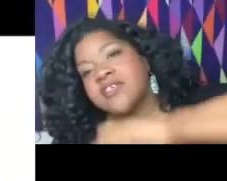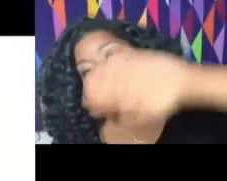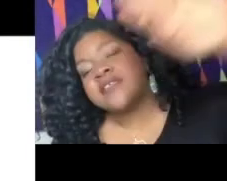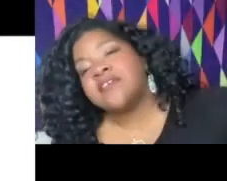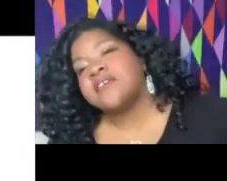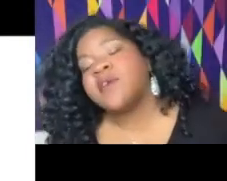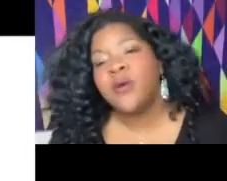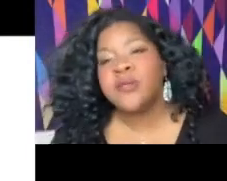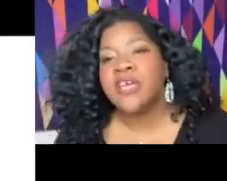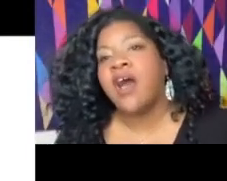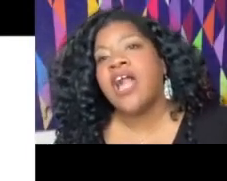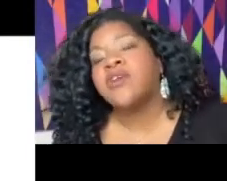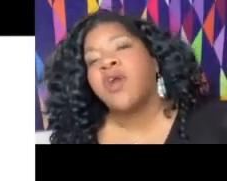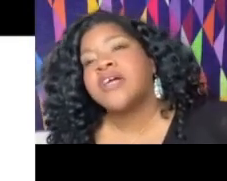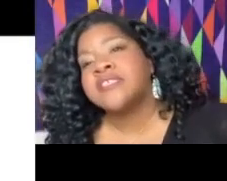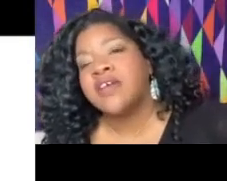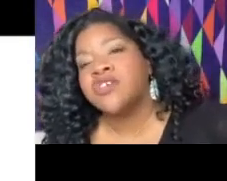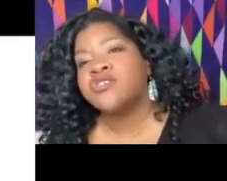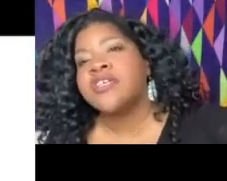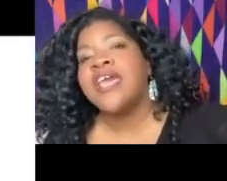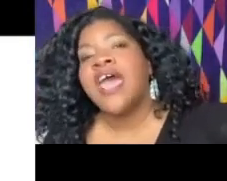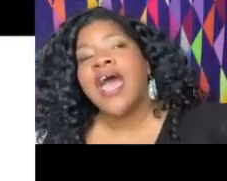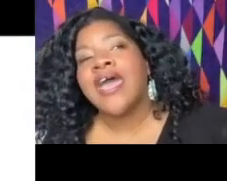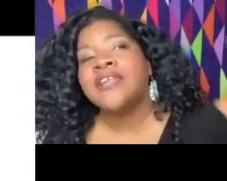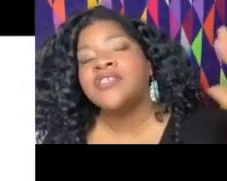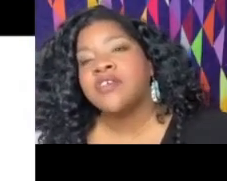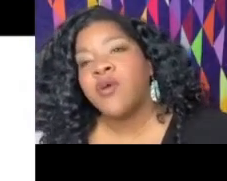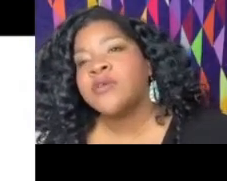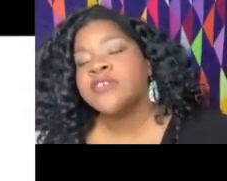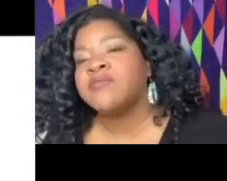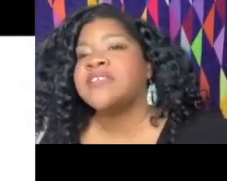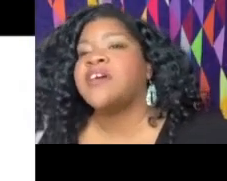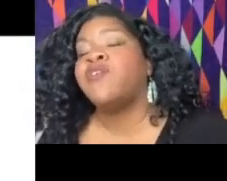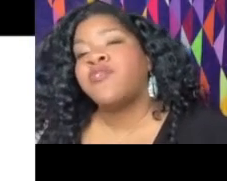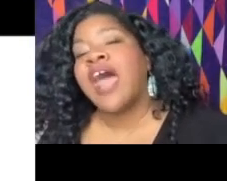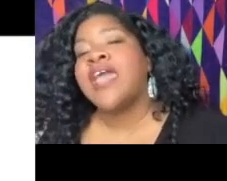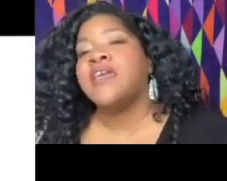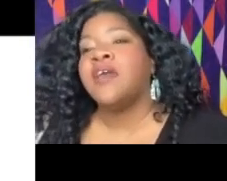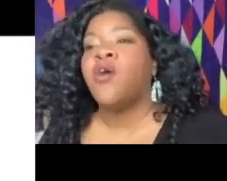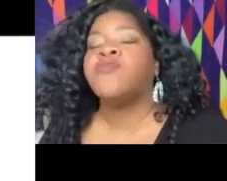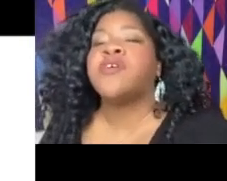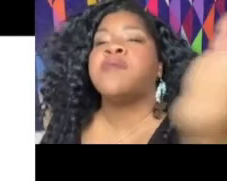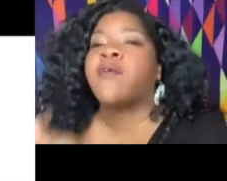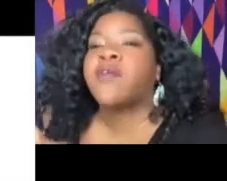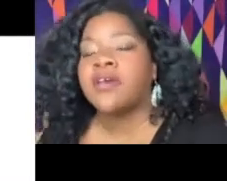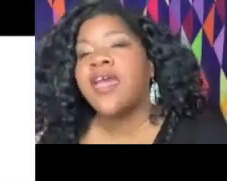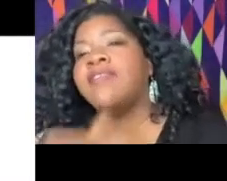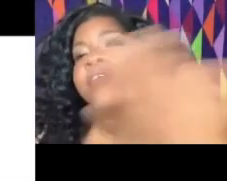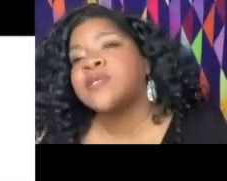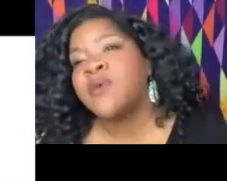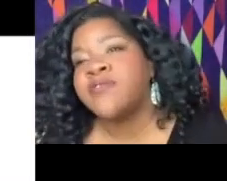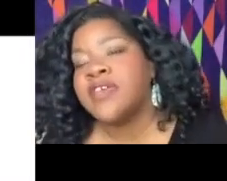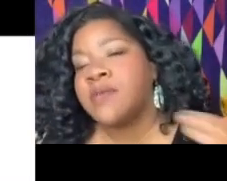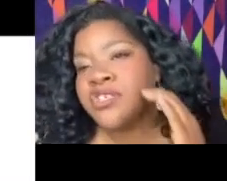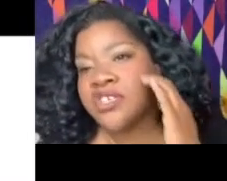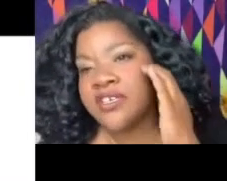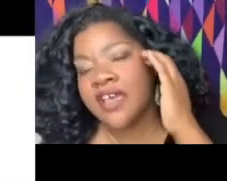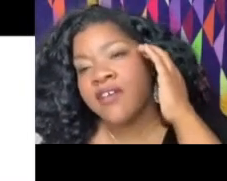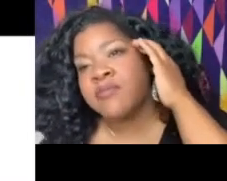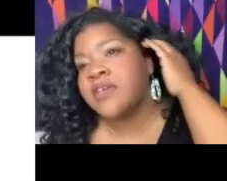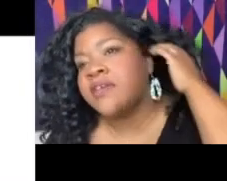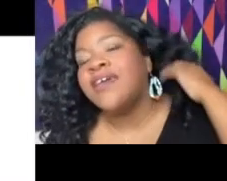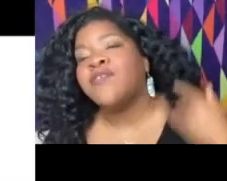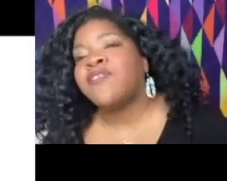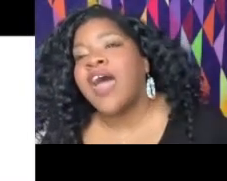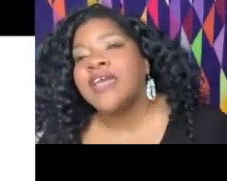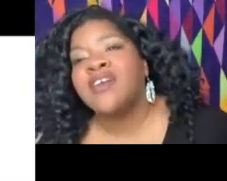Los Angeles to the East Coast and all across the country. I took photos of myself flying over America. And this is one of the images